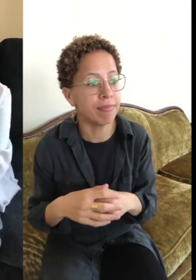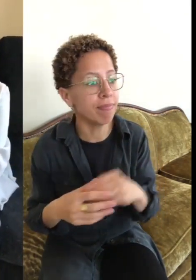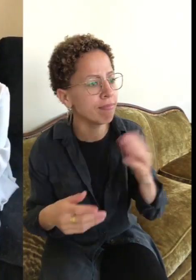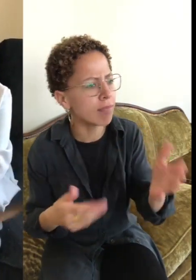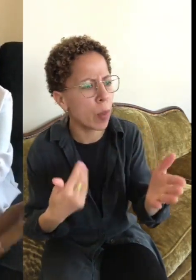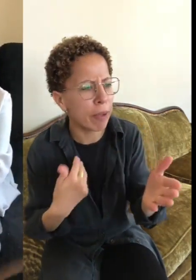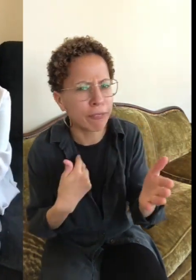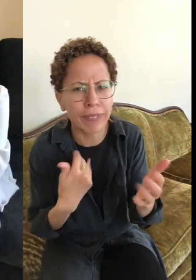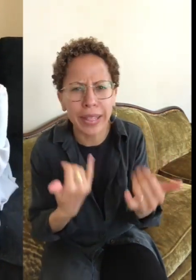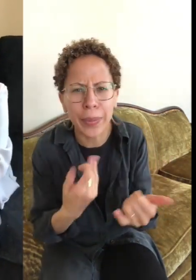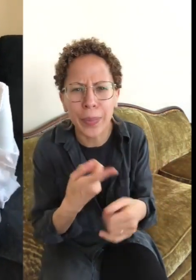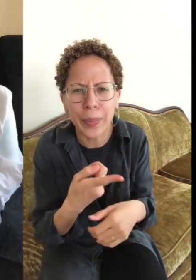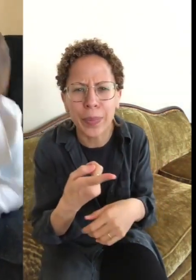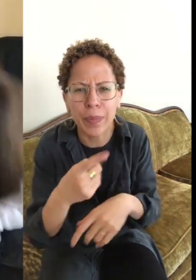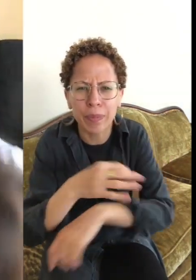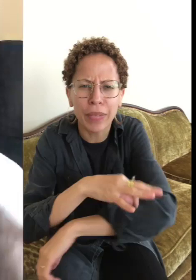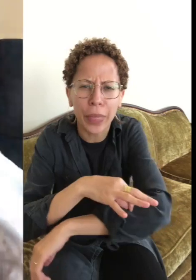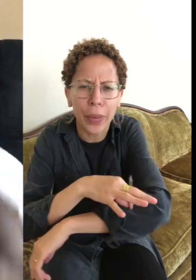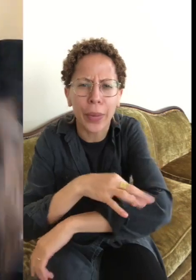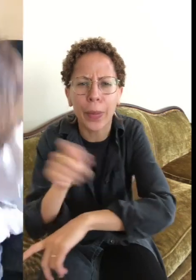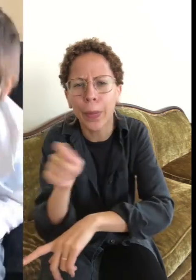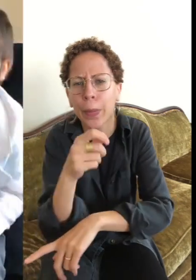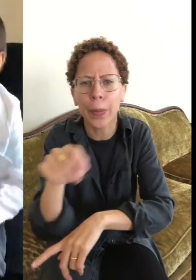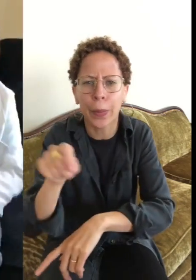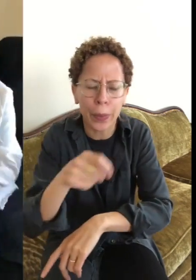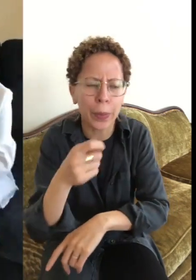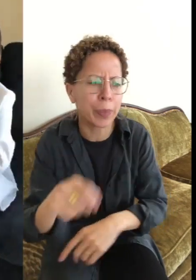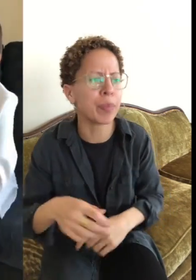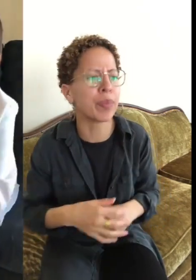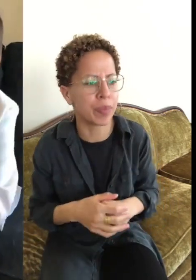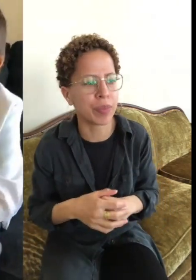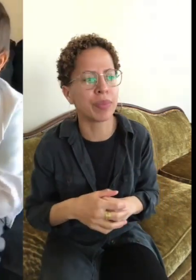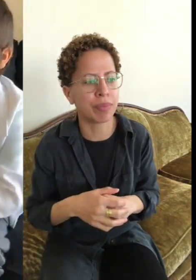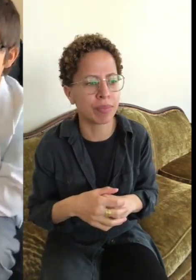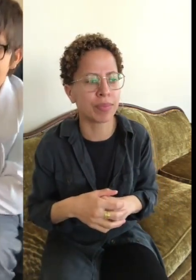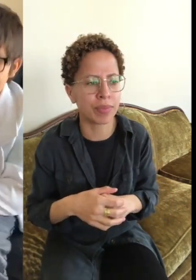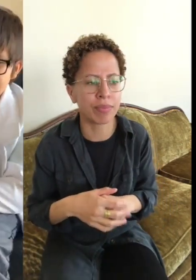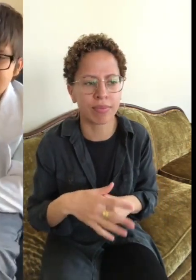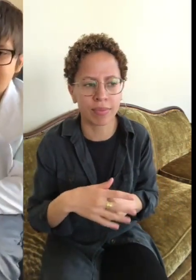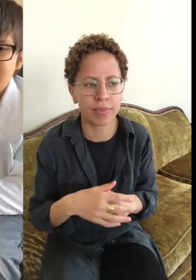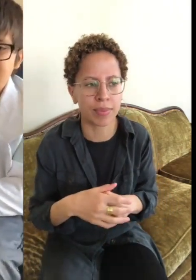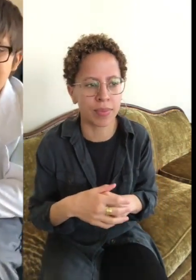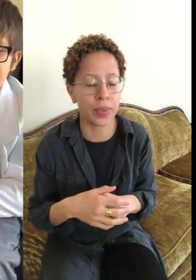there? A feather. Ooh. Let's see.